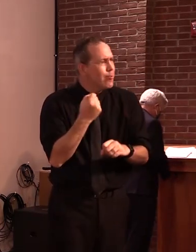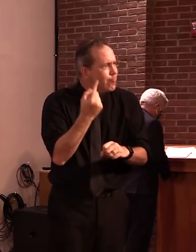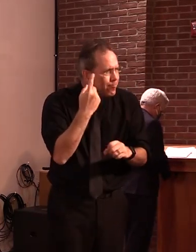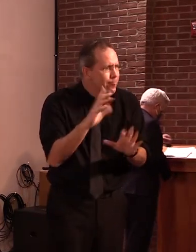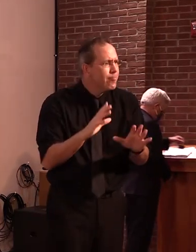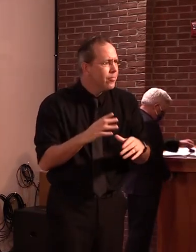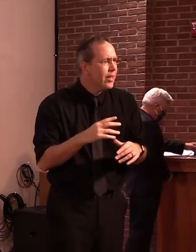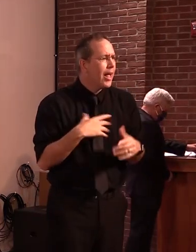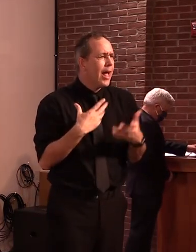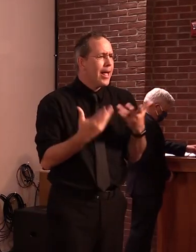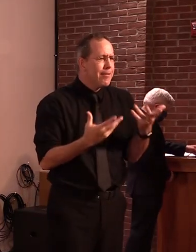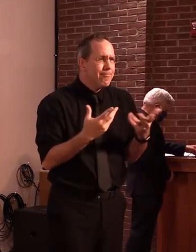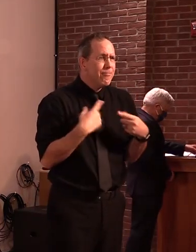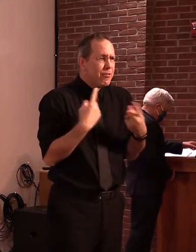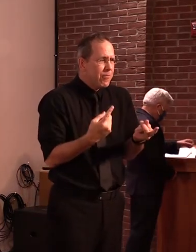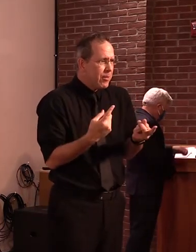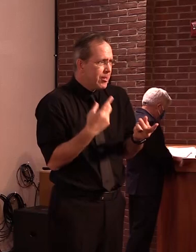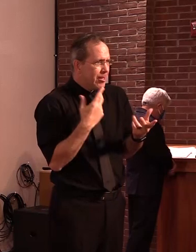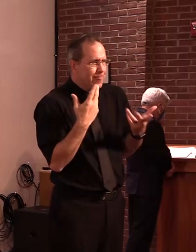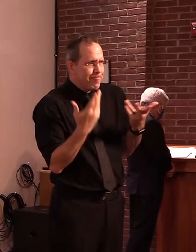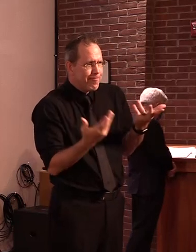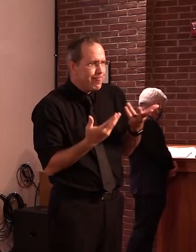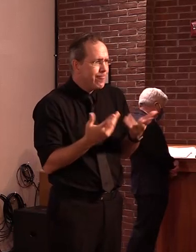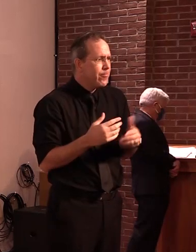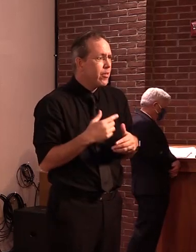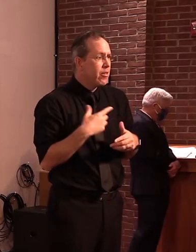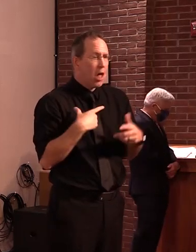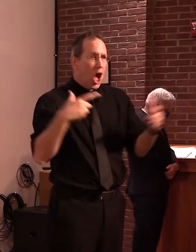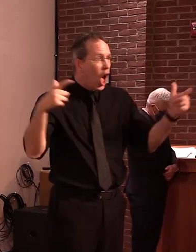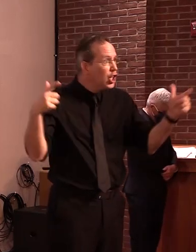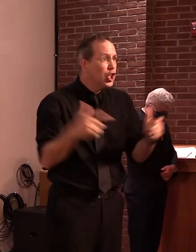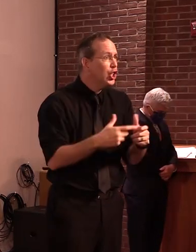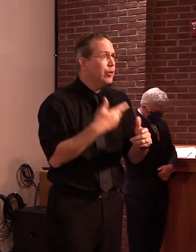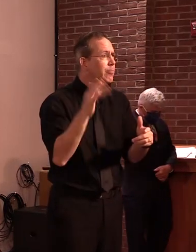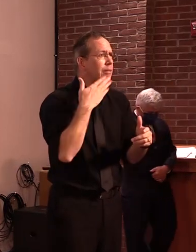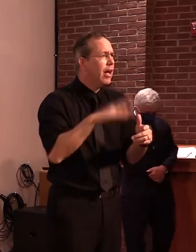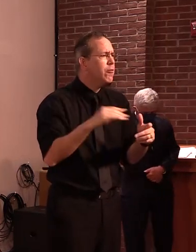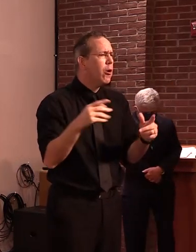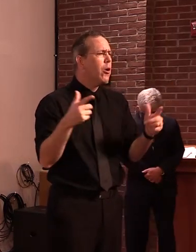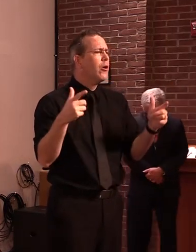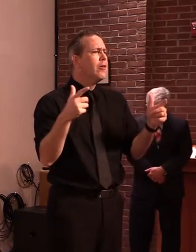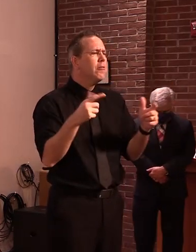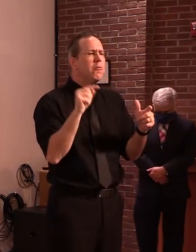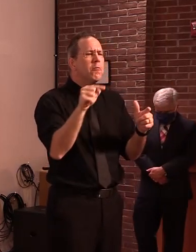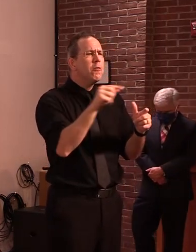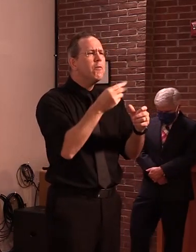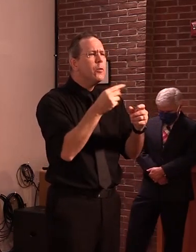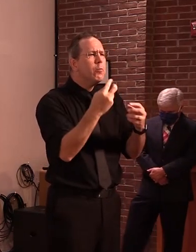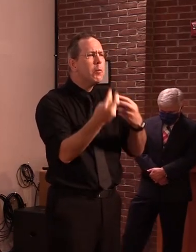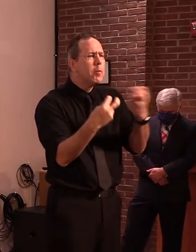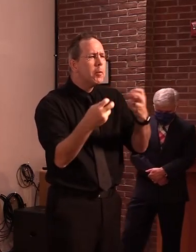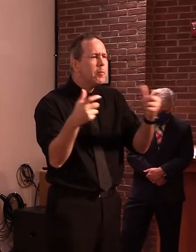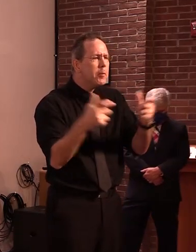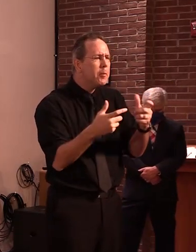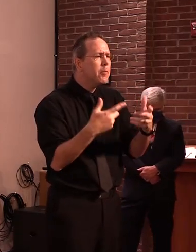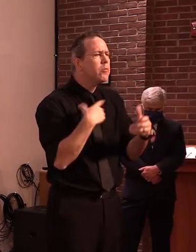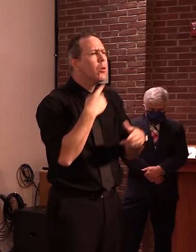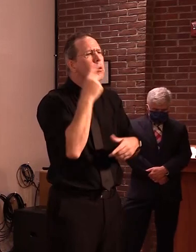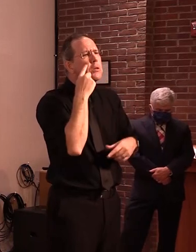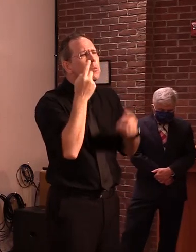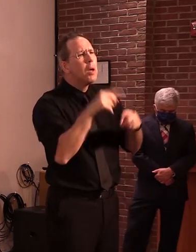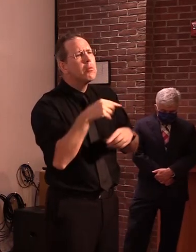at this point in time, but it's something we'll have to consider over the next couple of weeks. I may